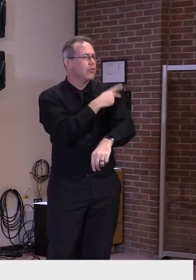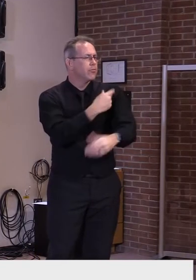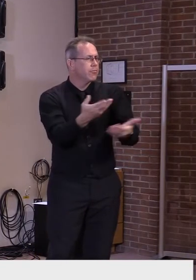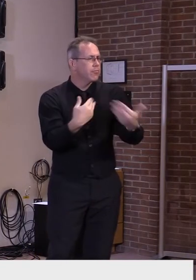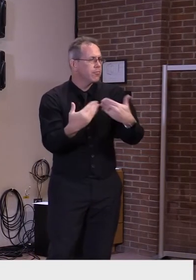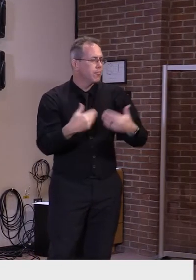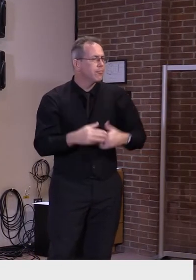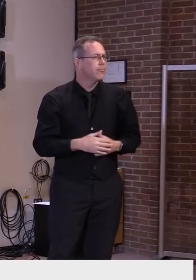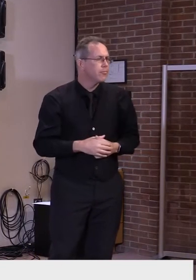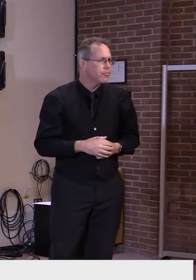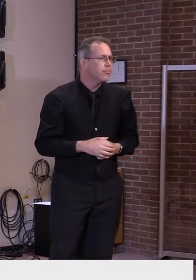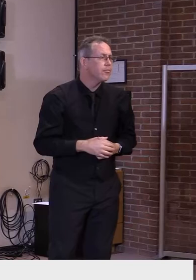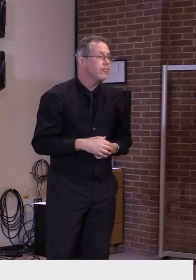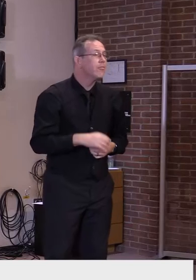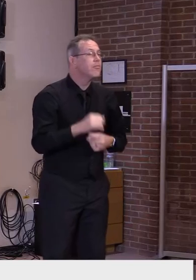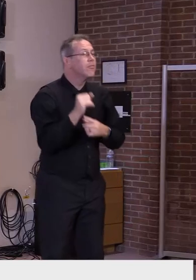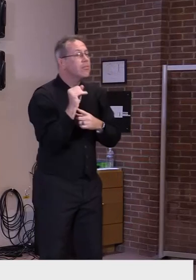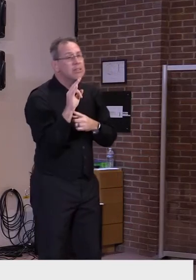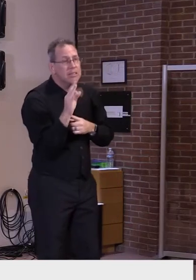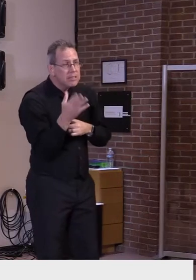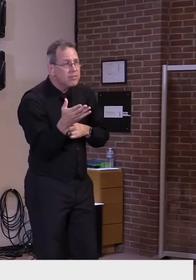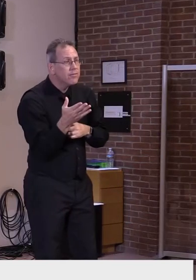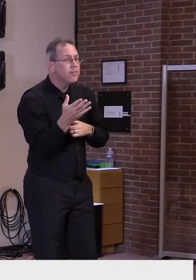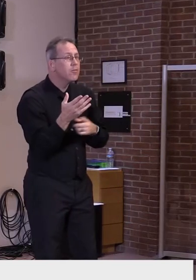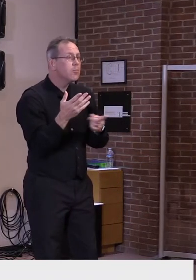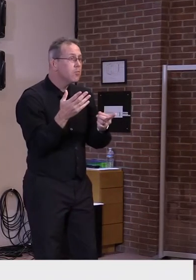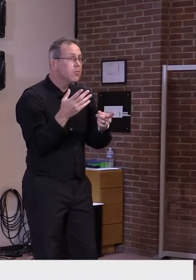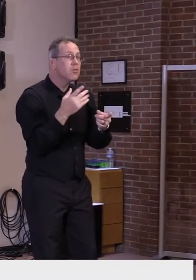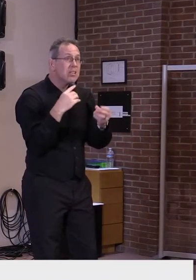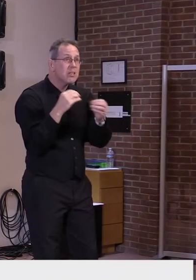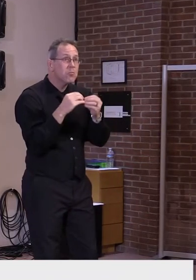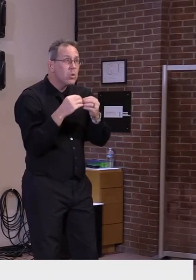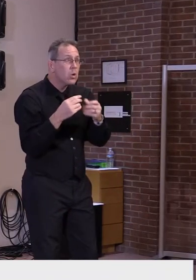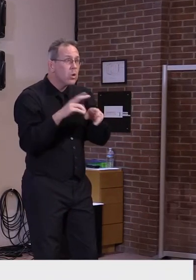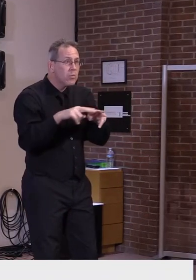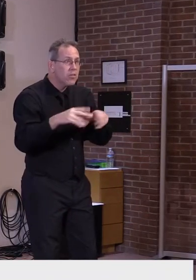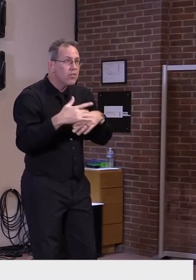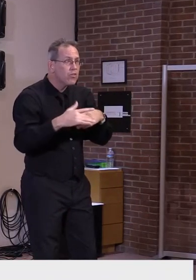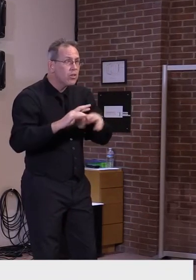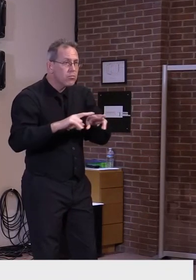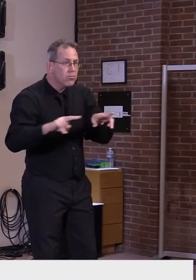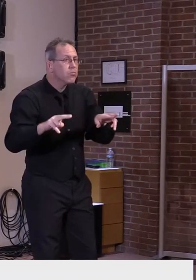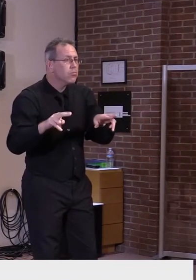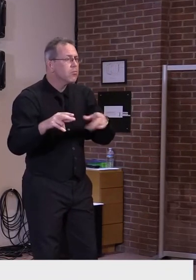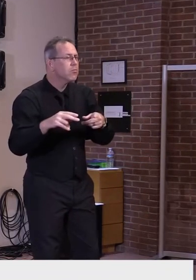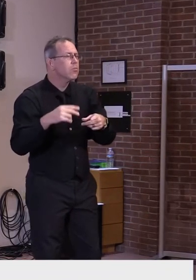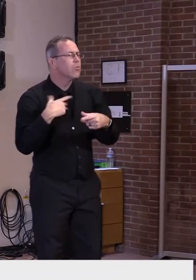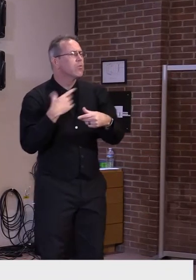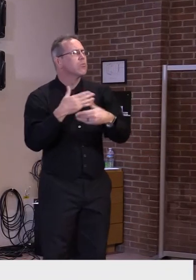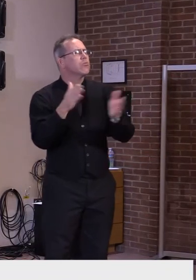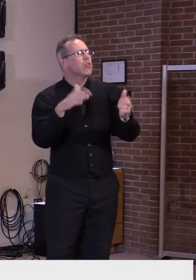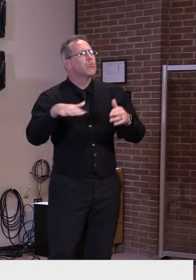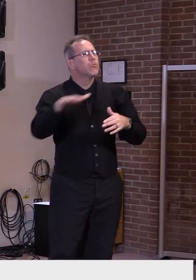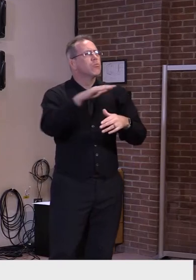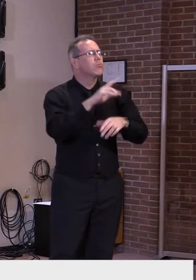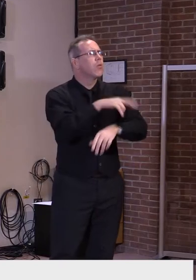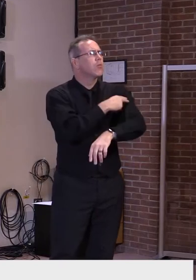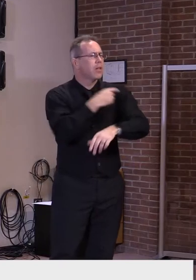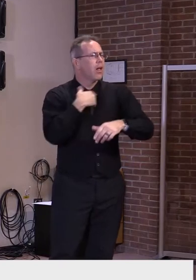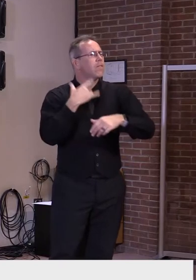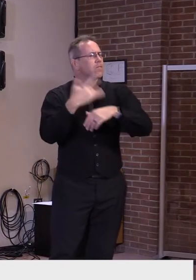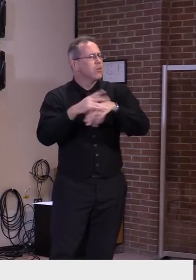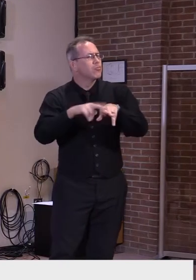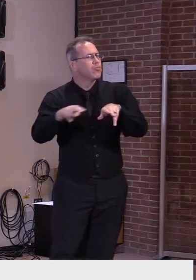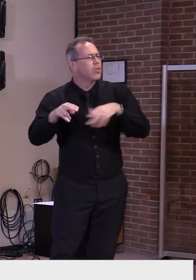of non-ICU patients that are coming in. On the ICU, we've put out, this would happen